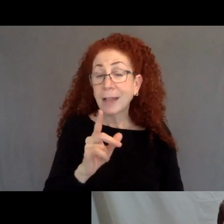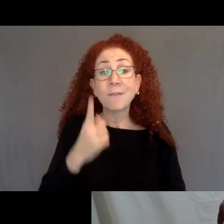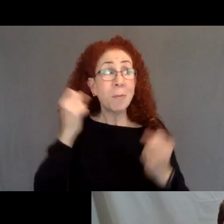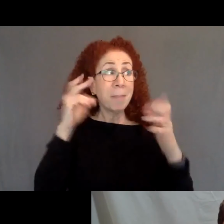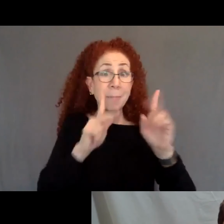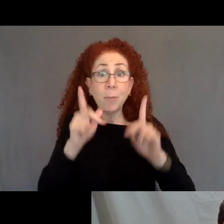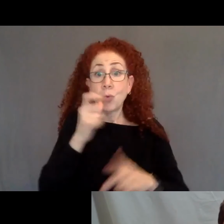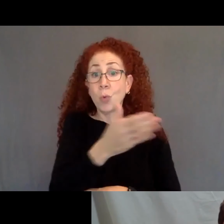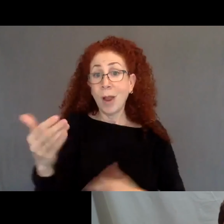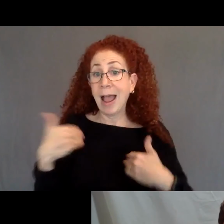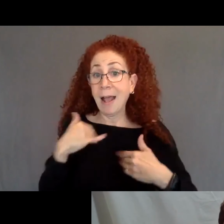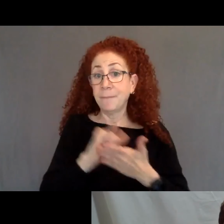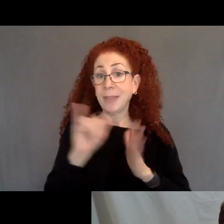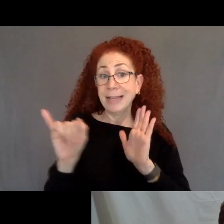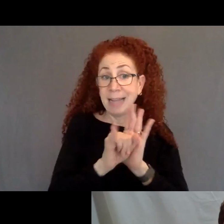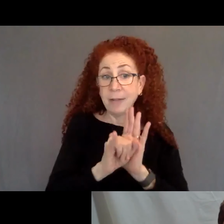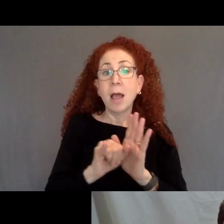a chosen identity,